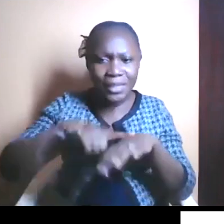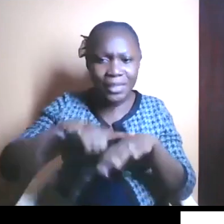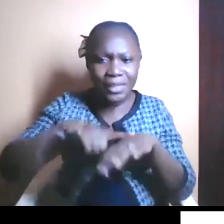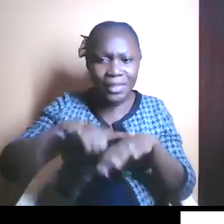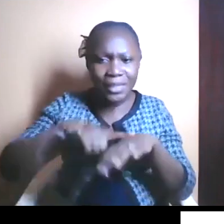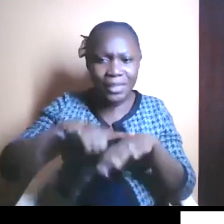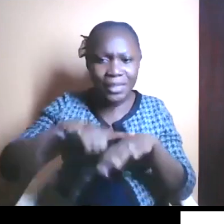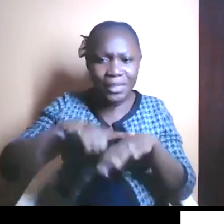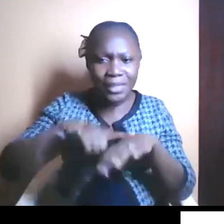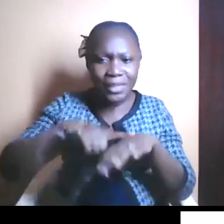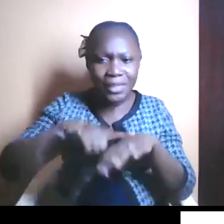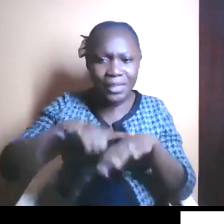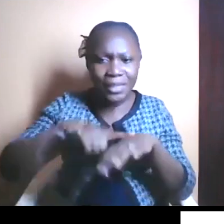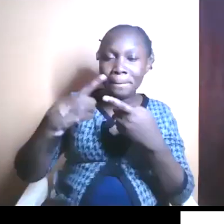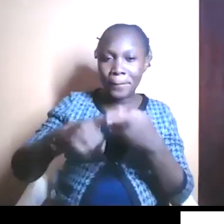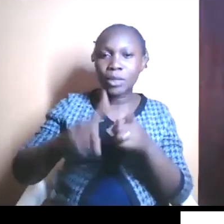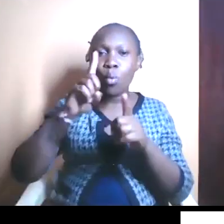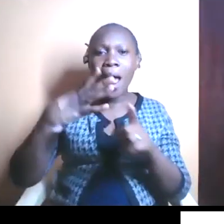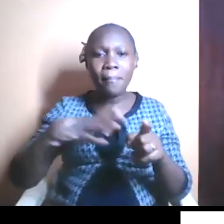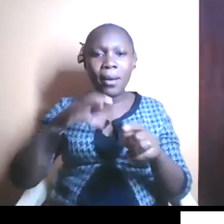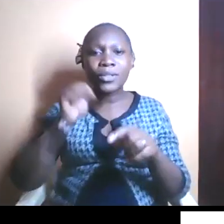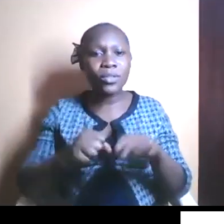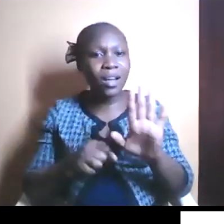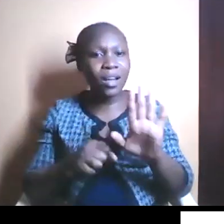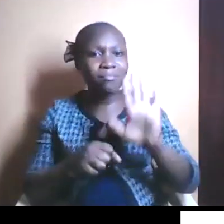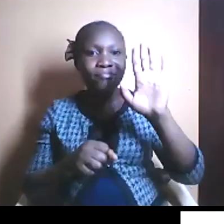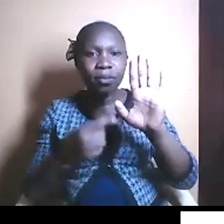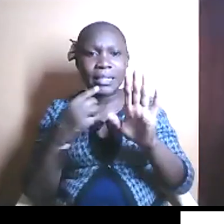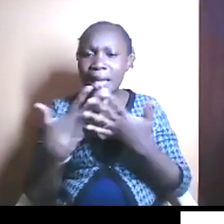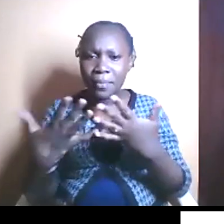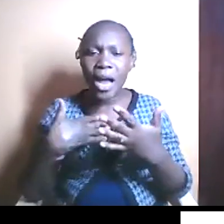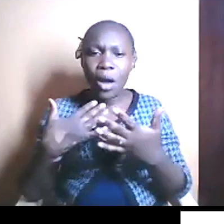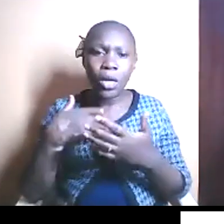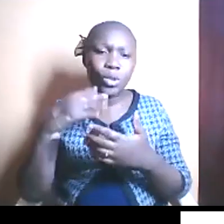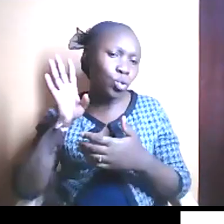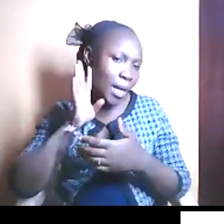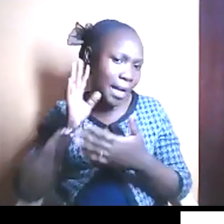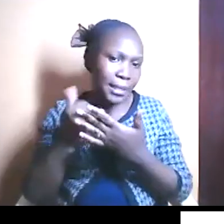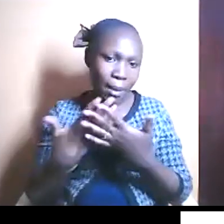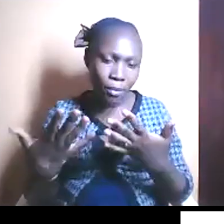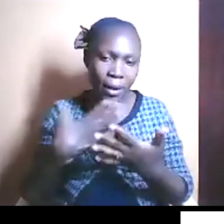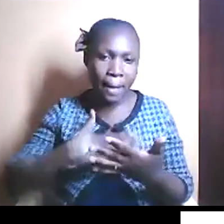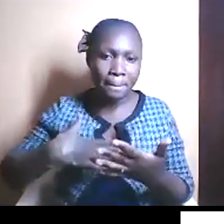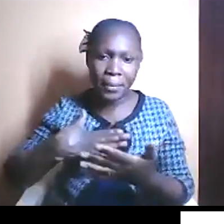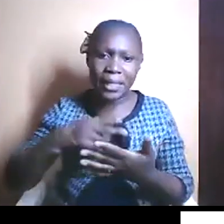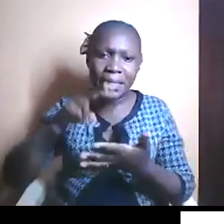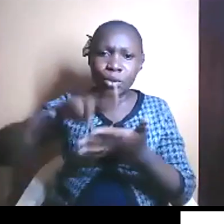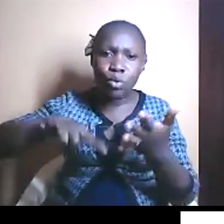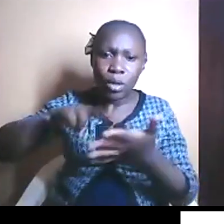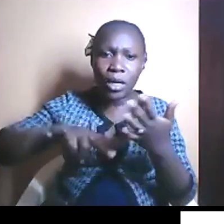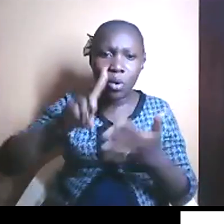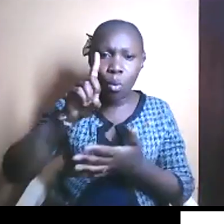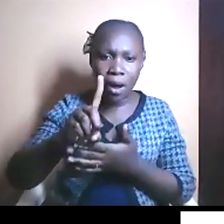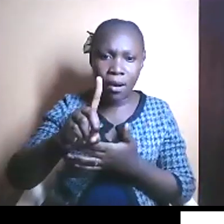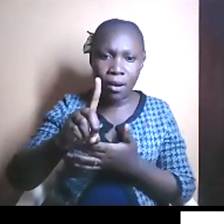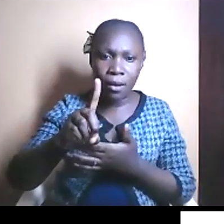to discuss at the end. I just would like you, Nzula, kindly read for me one response. How have